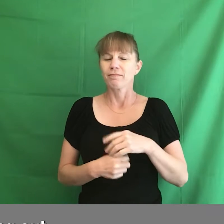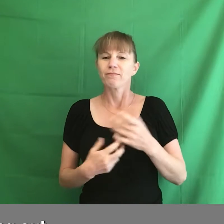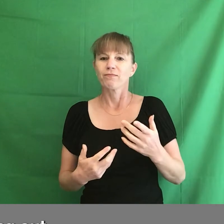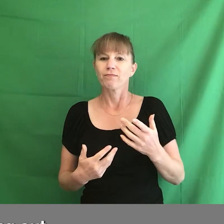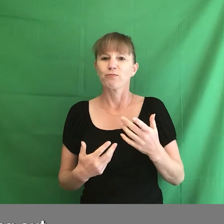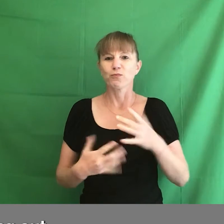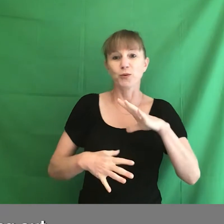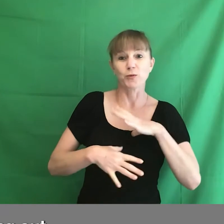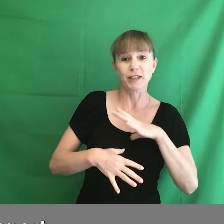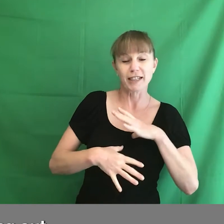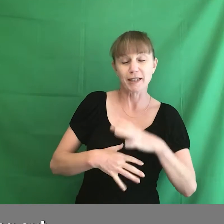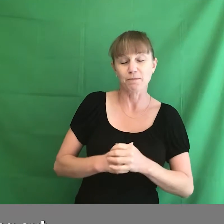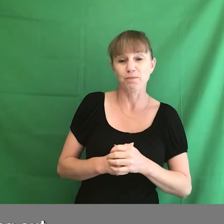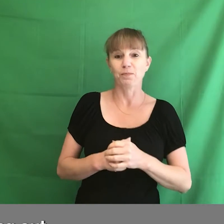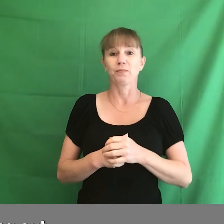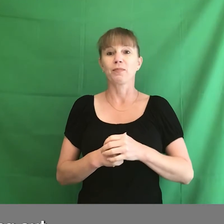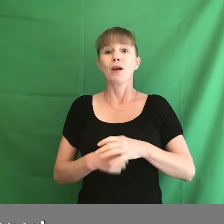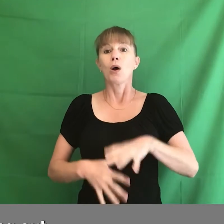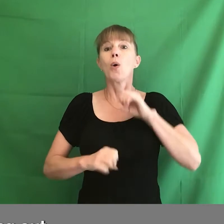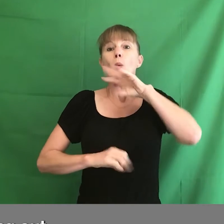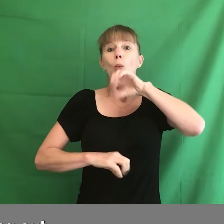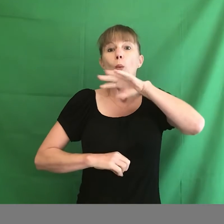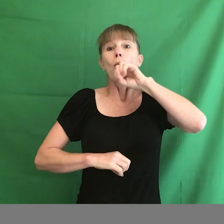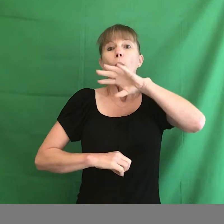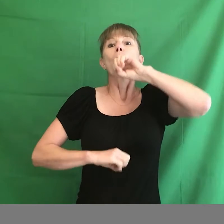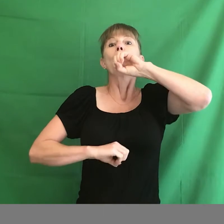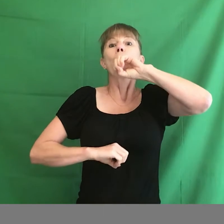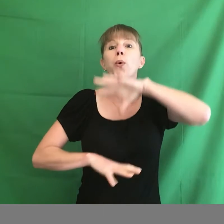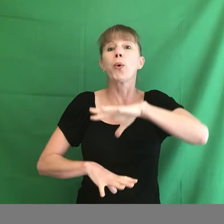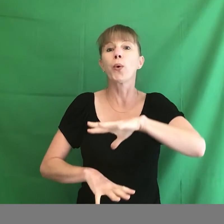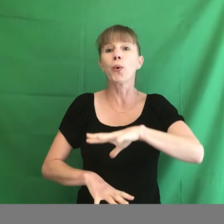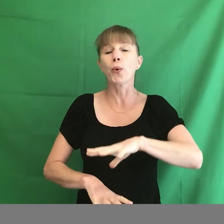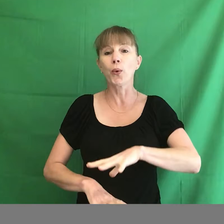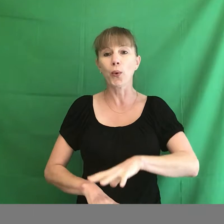like you're blowing out 5 birthday candles. Ready?